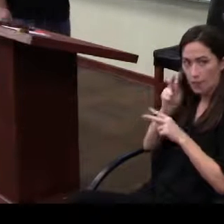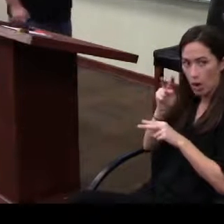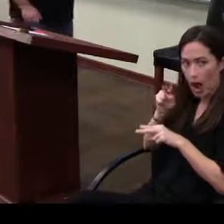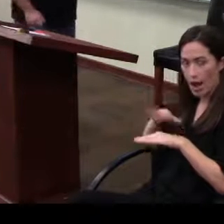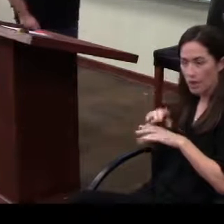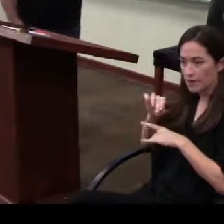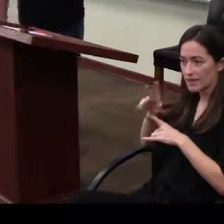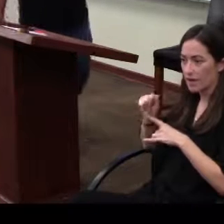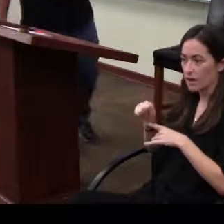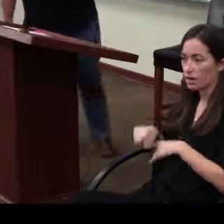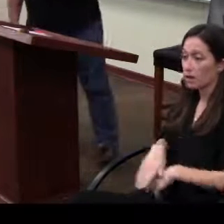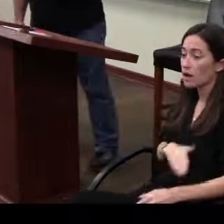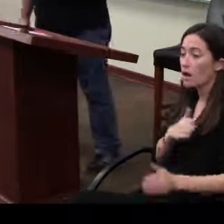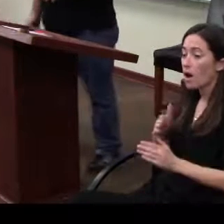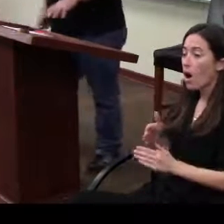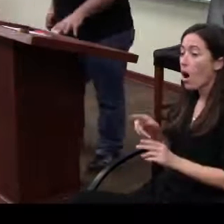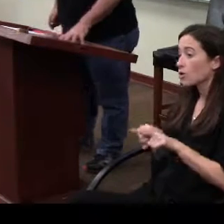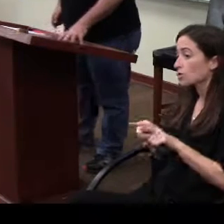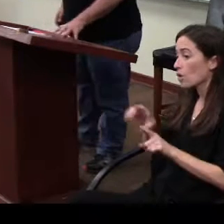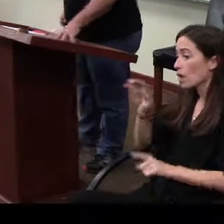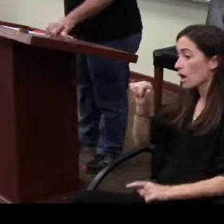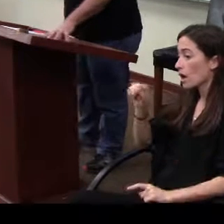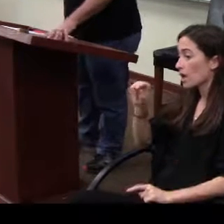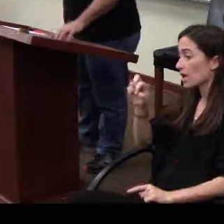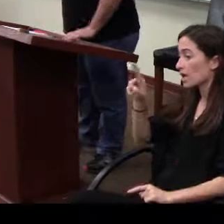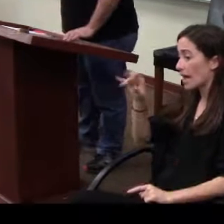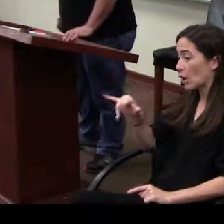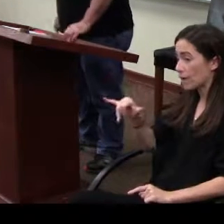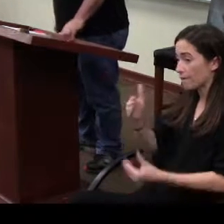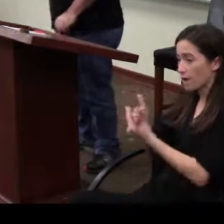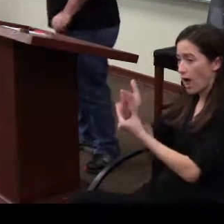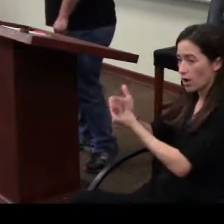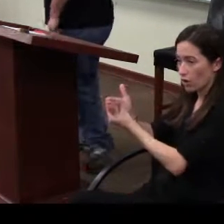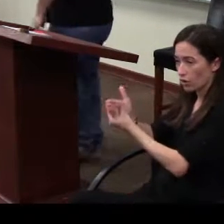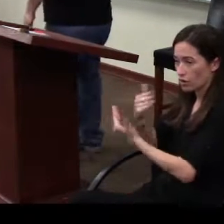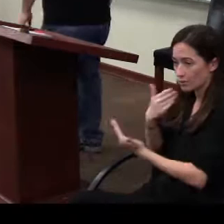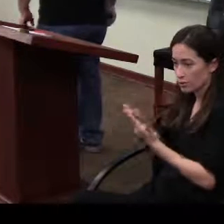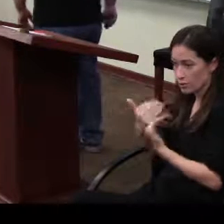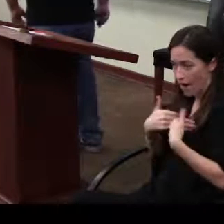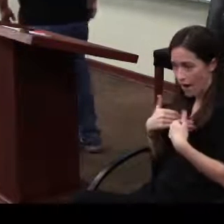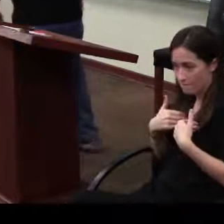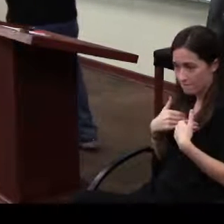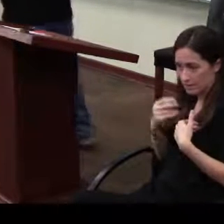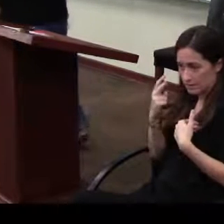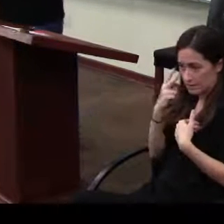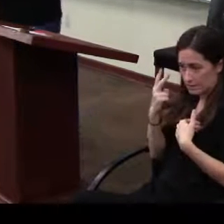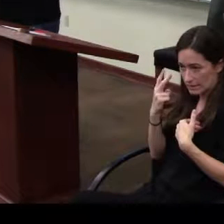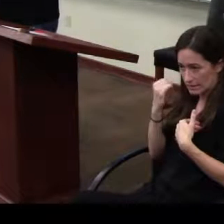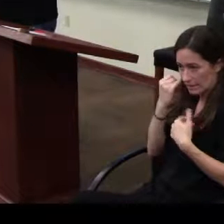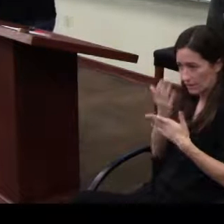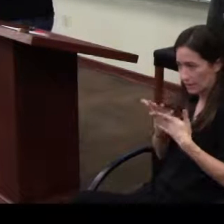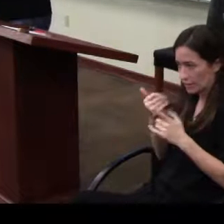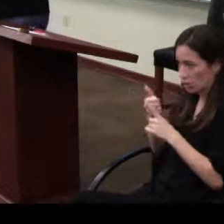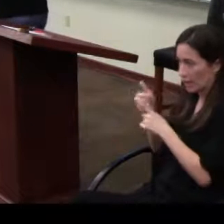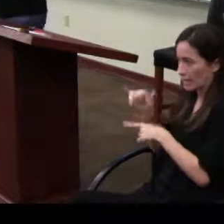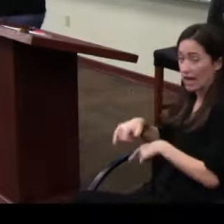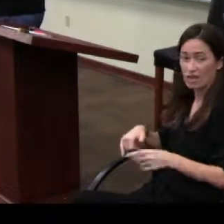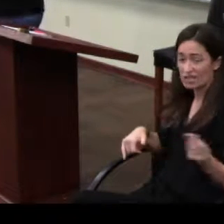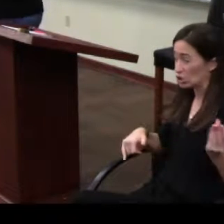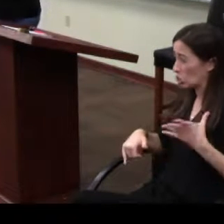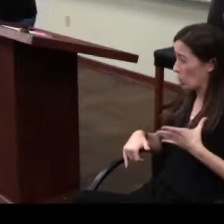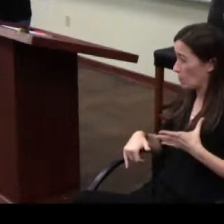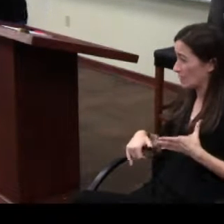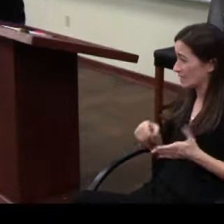files. Stuff like that is good to have. See if things are hitting that. I'm being told I'm low on my time.